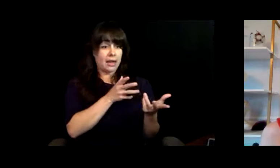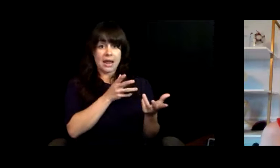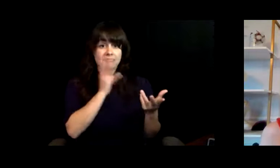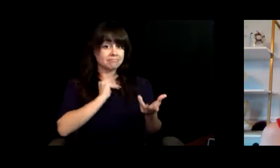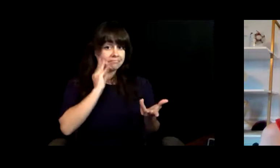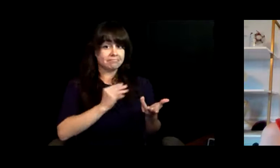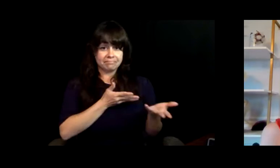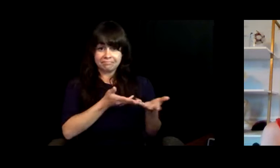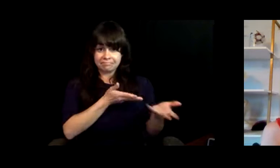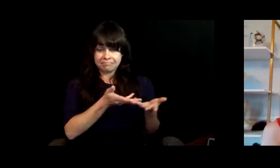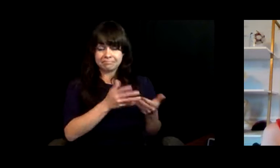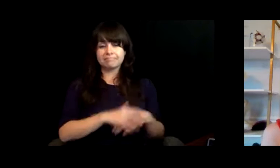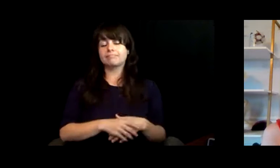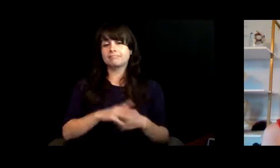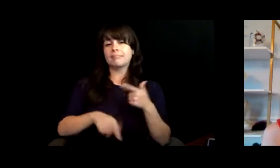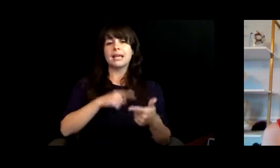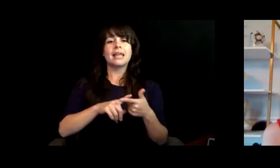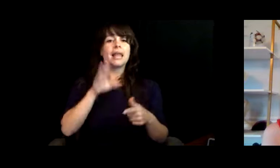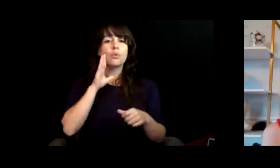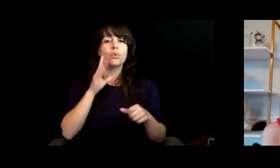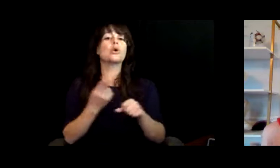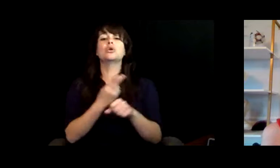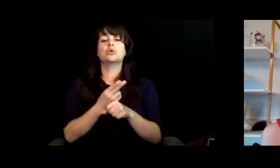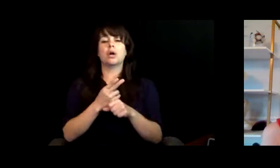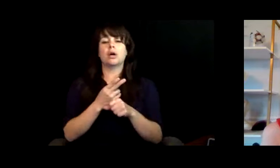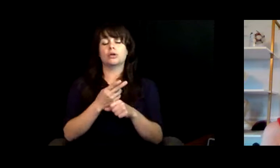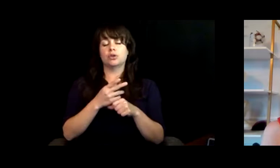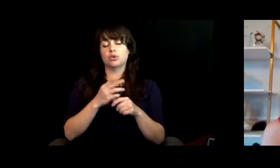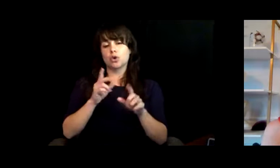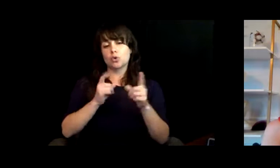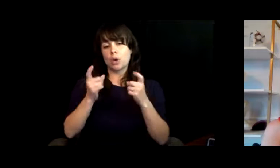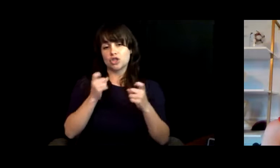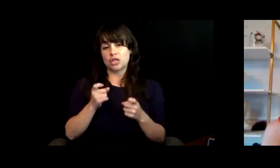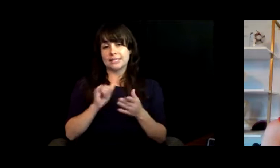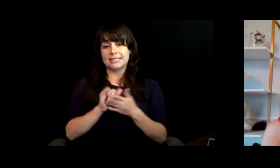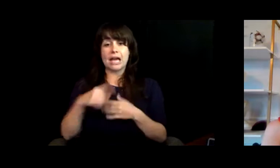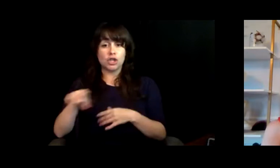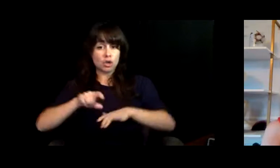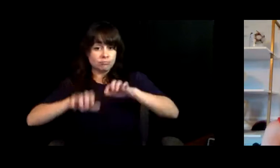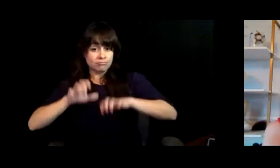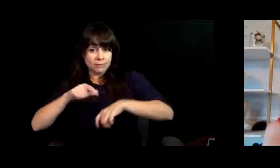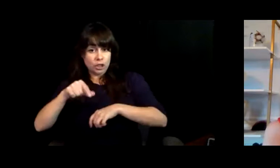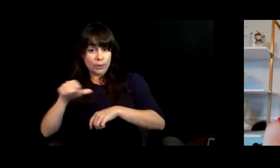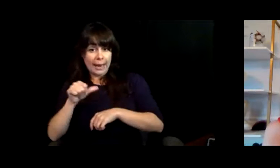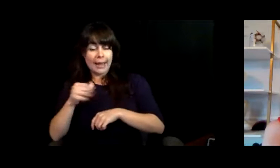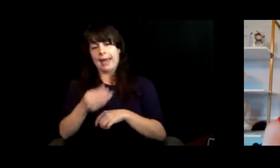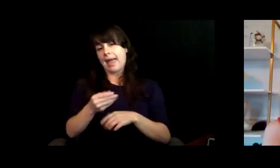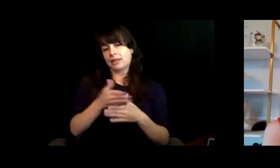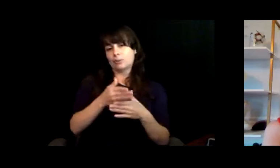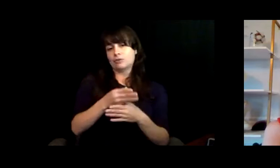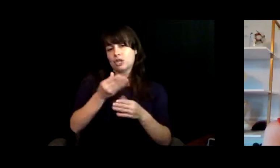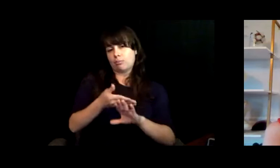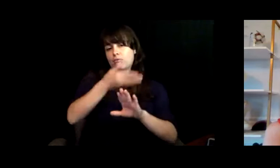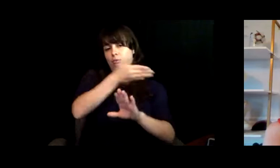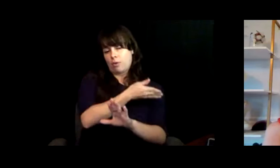with candidates in advance and questions you all put in the Q&A. And as we get close to the end of our time, we'll give all of our candidates a few minutes to